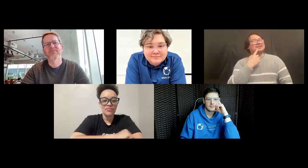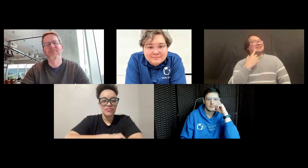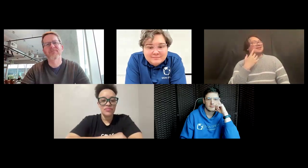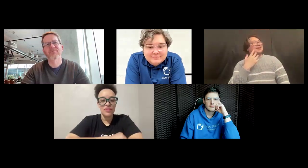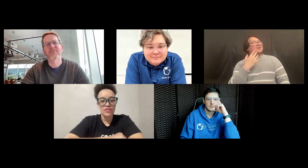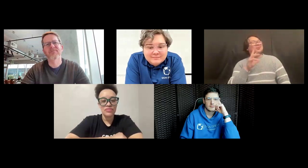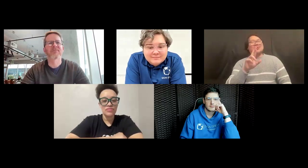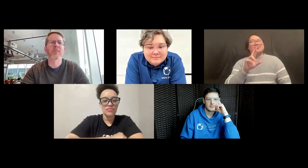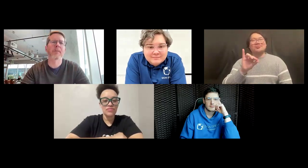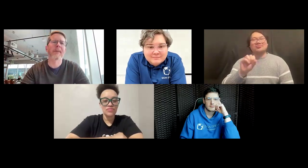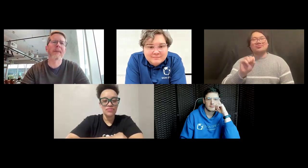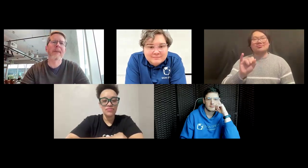feel